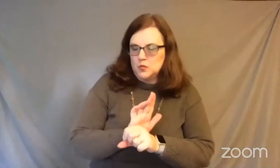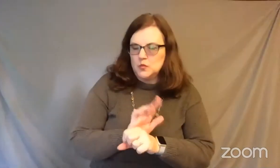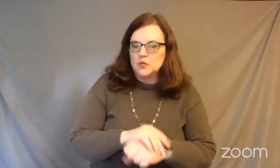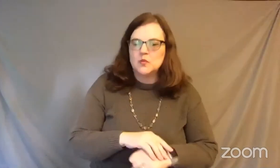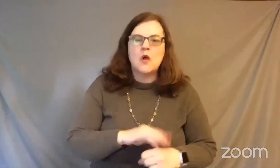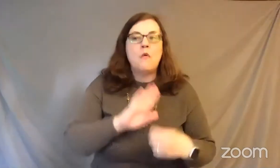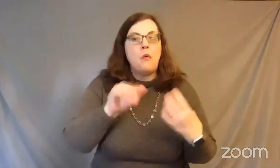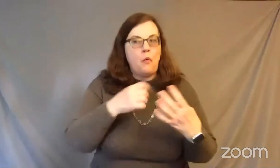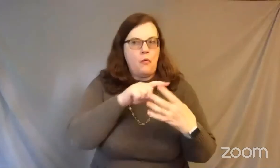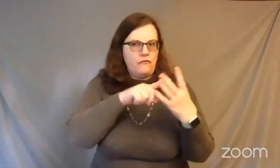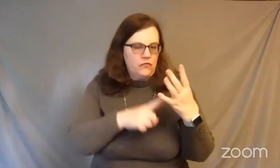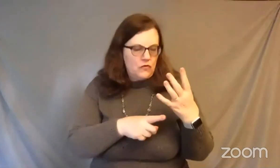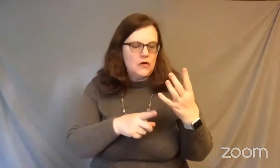videos.